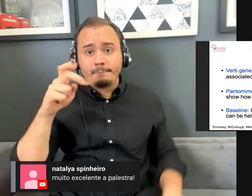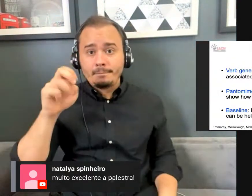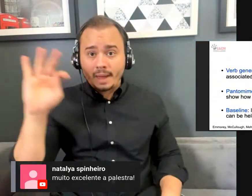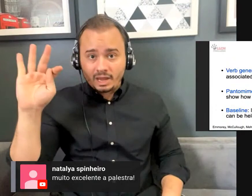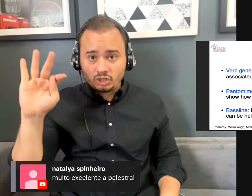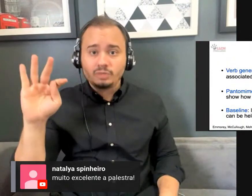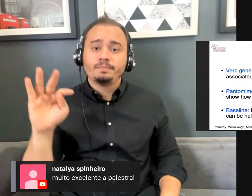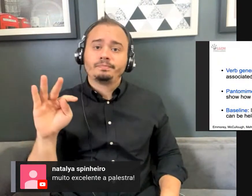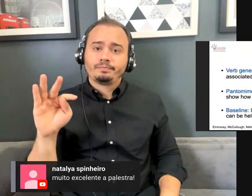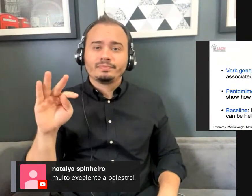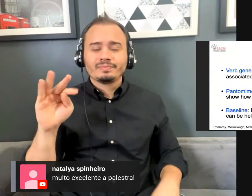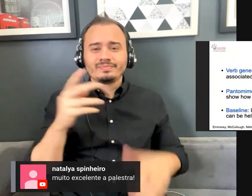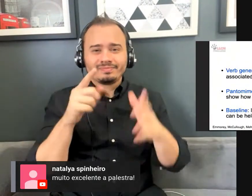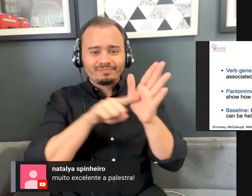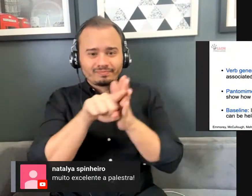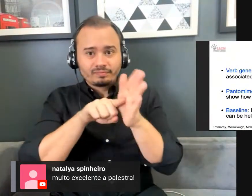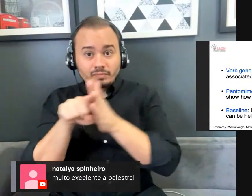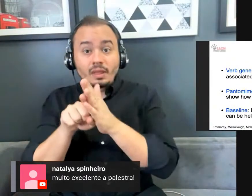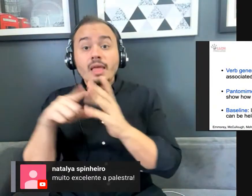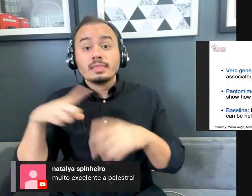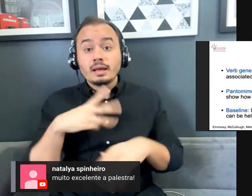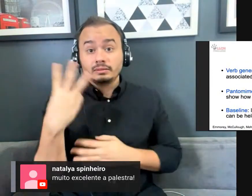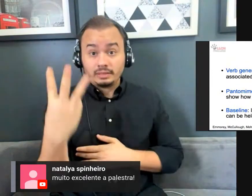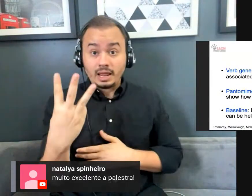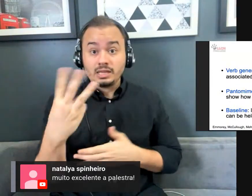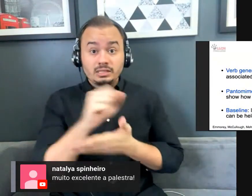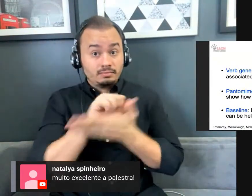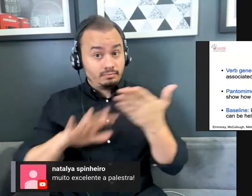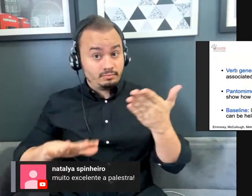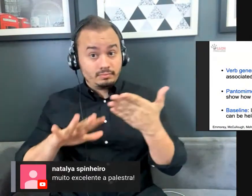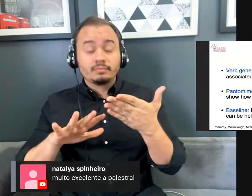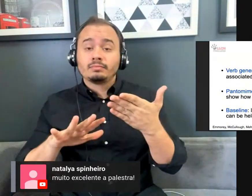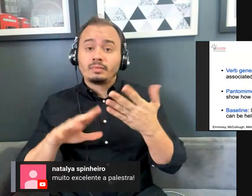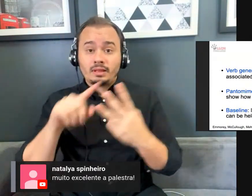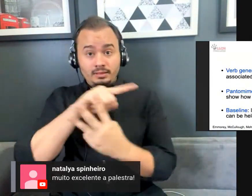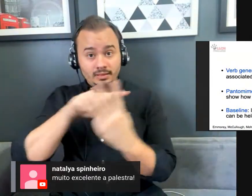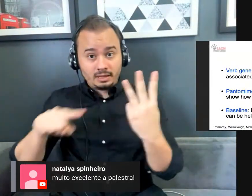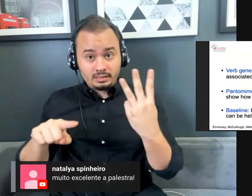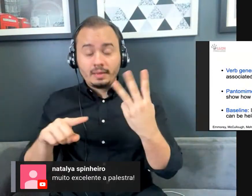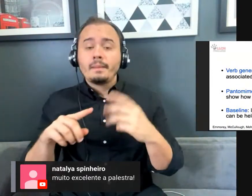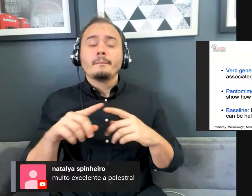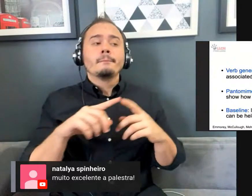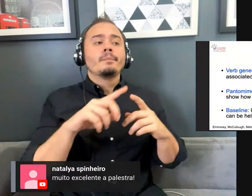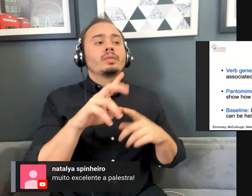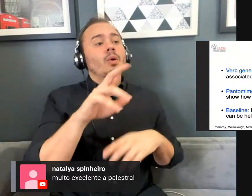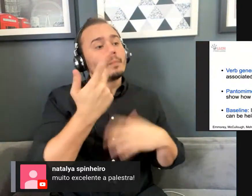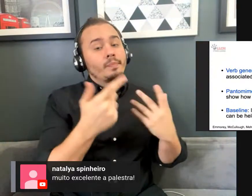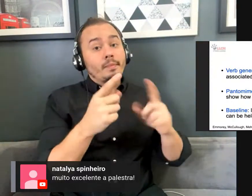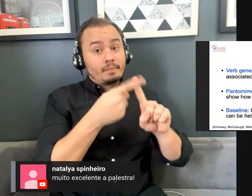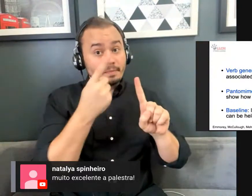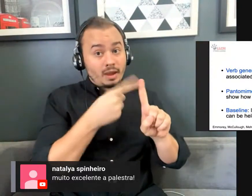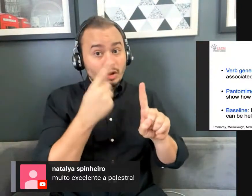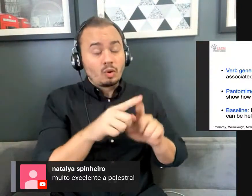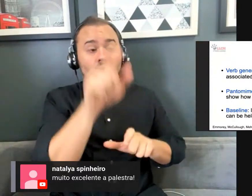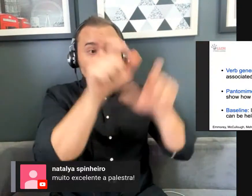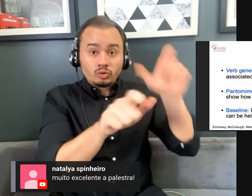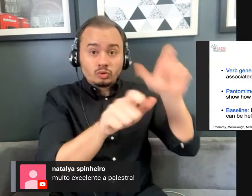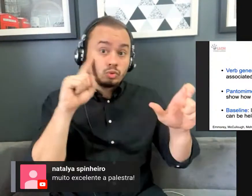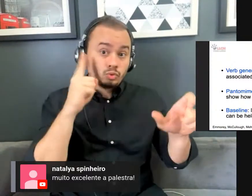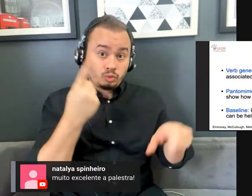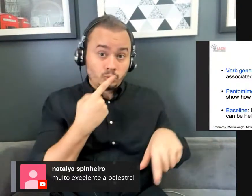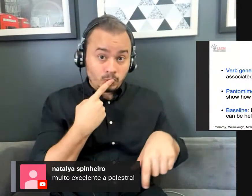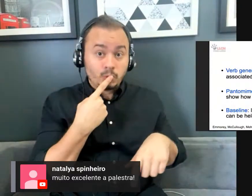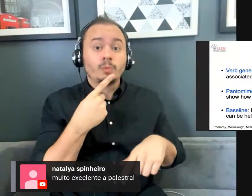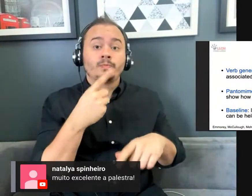going to go through. I'll explain. One was a verb generation task. Only the deaf signers did this. So we just, they saw a